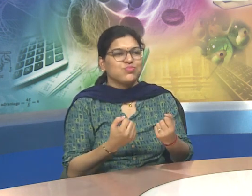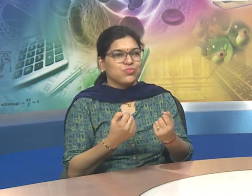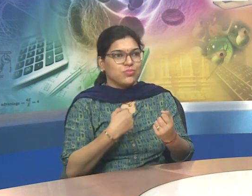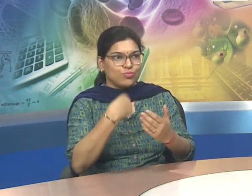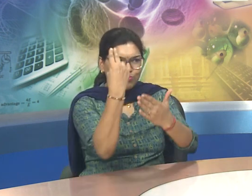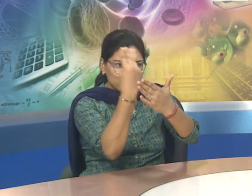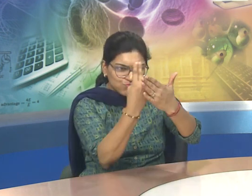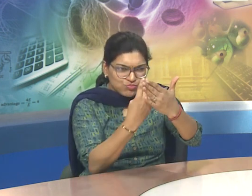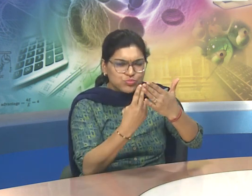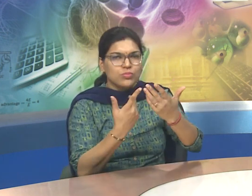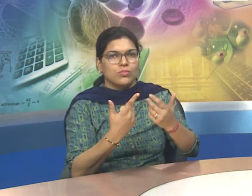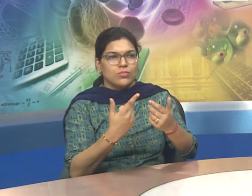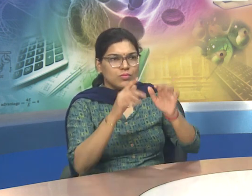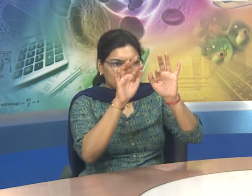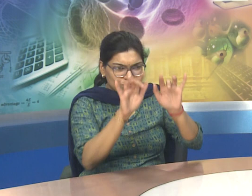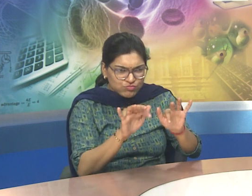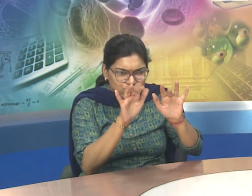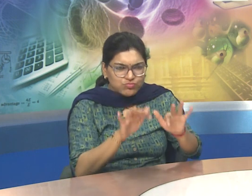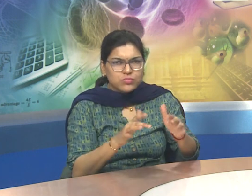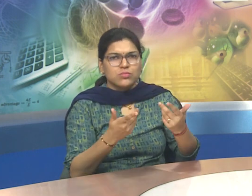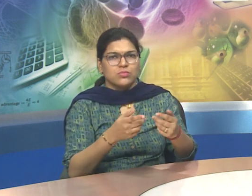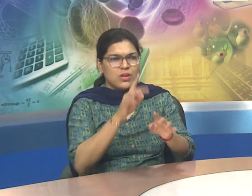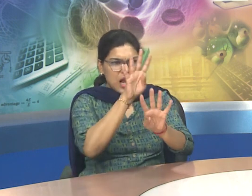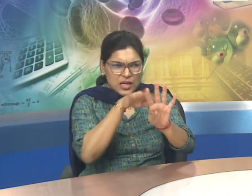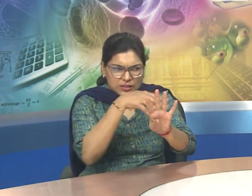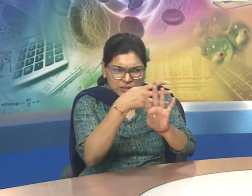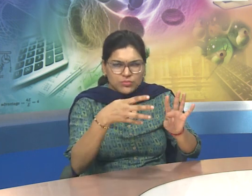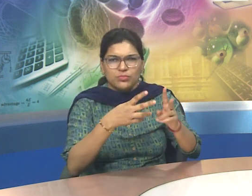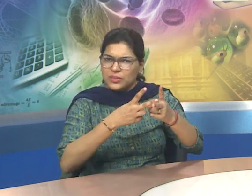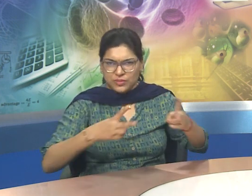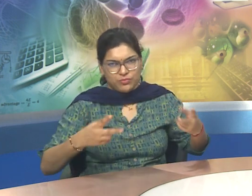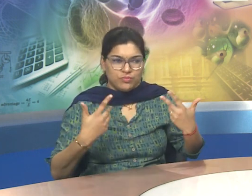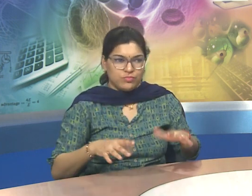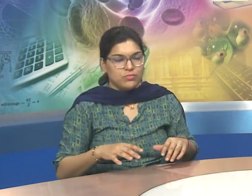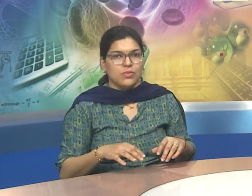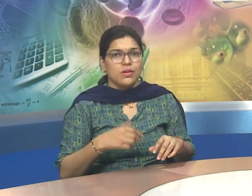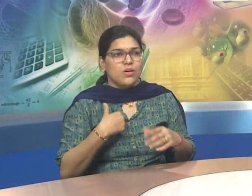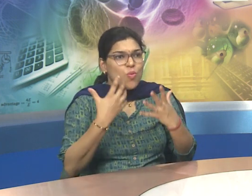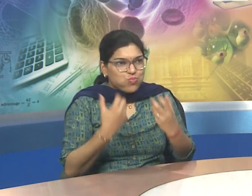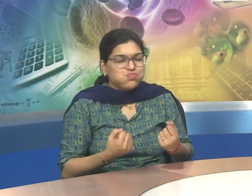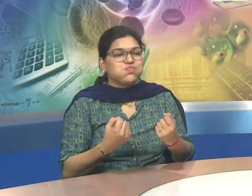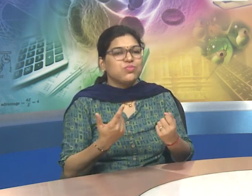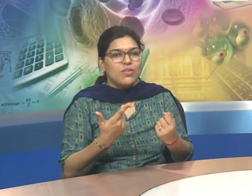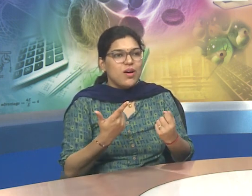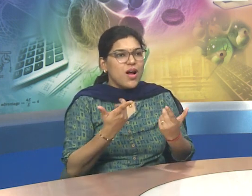Whenever we need to take some printout of any text material or any drawing or any